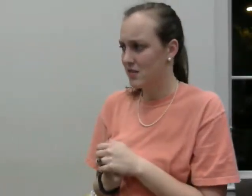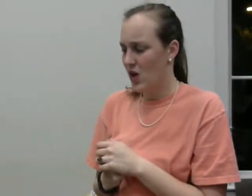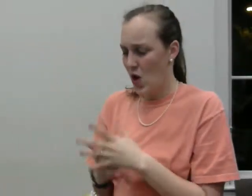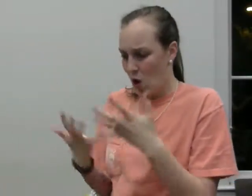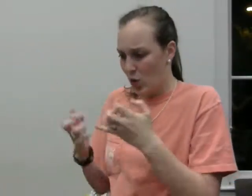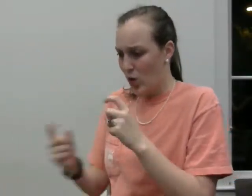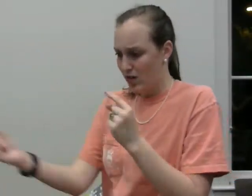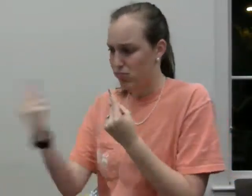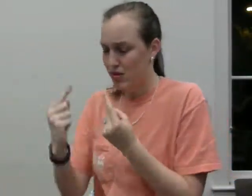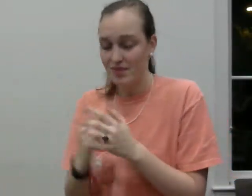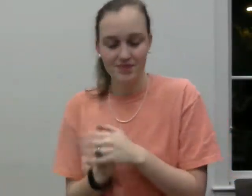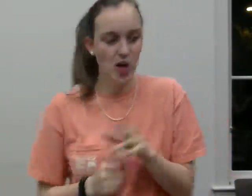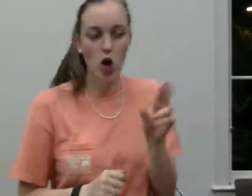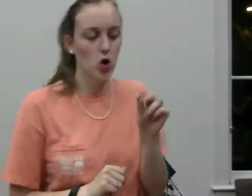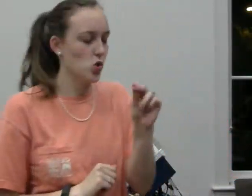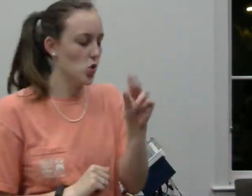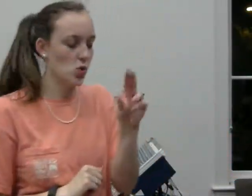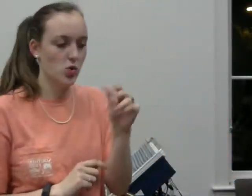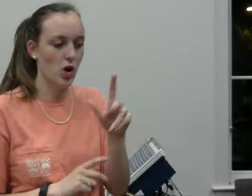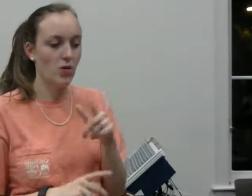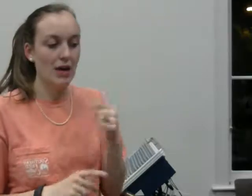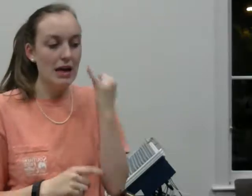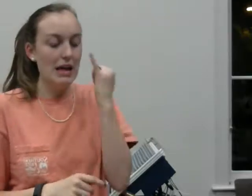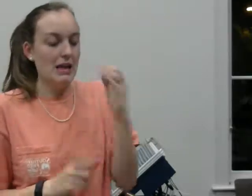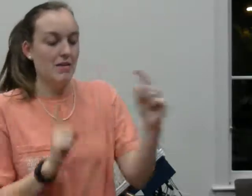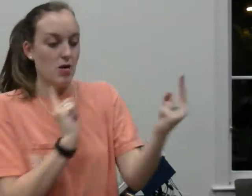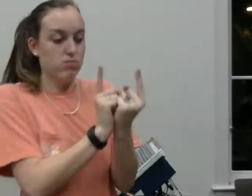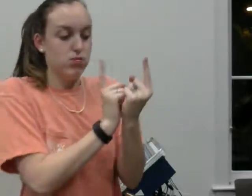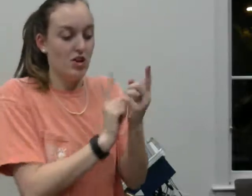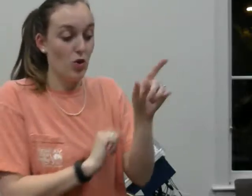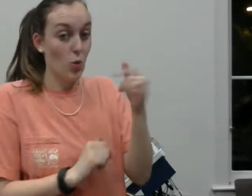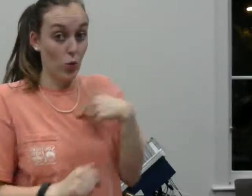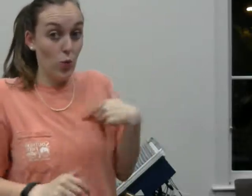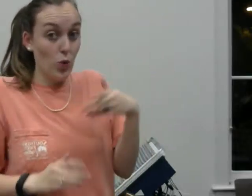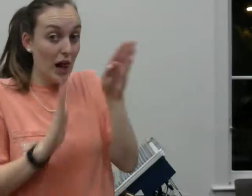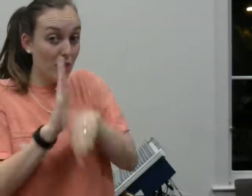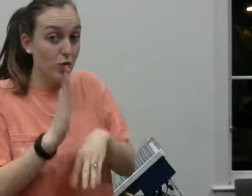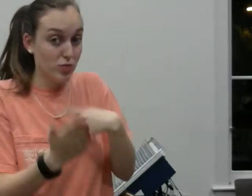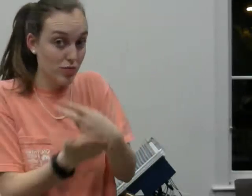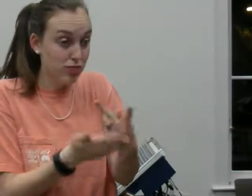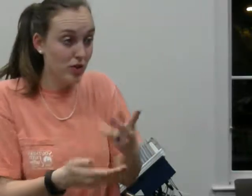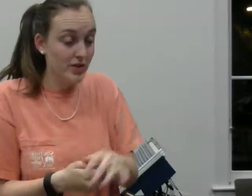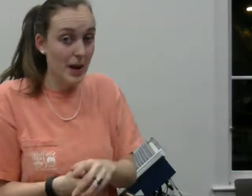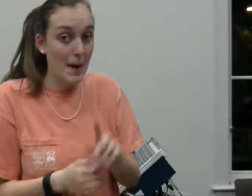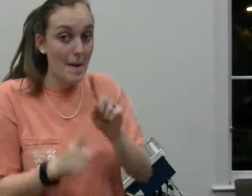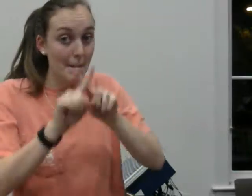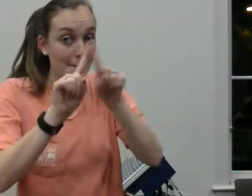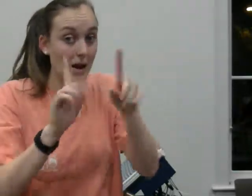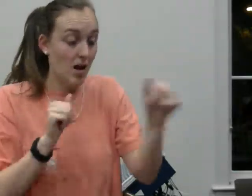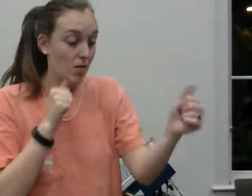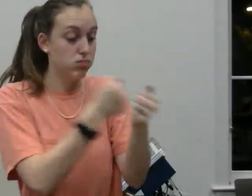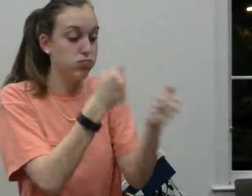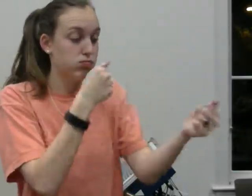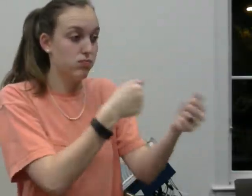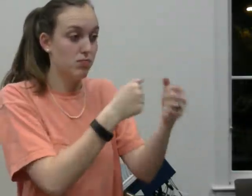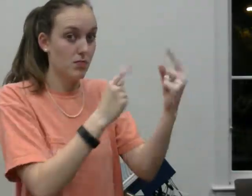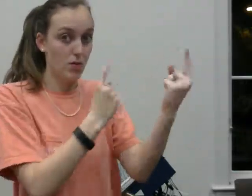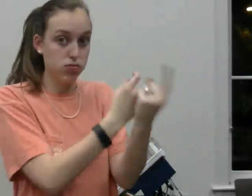us, so we're going to attack and run, attack and run, attack and run. And it wears them down. It wears them down a lot. And we know that, of course, eventually Clemson